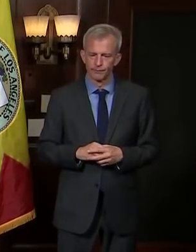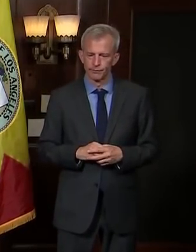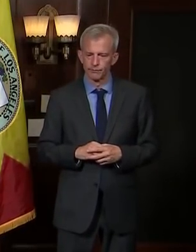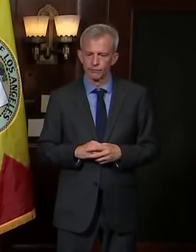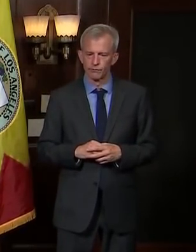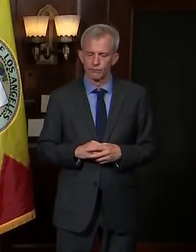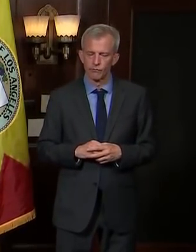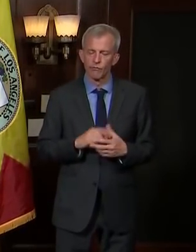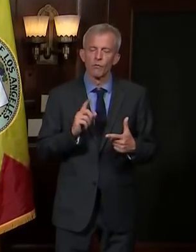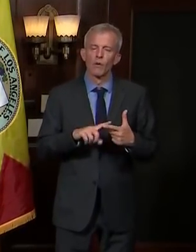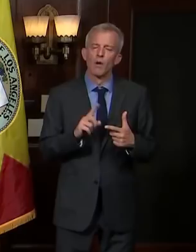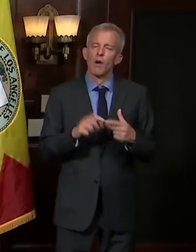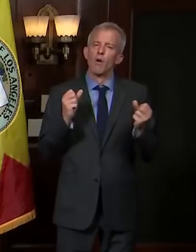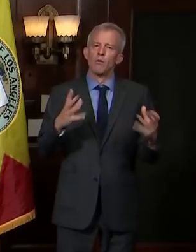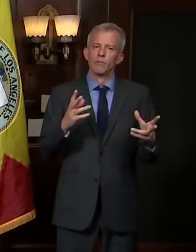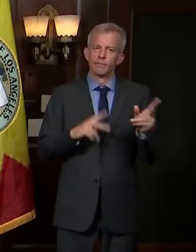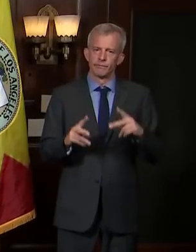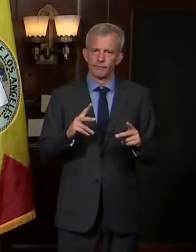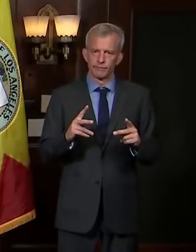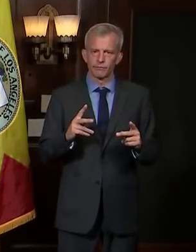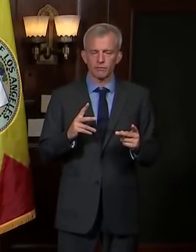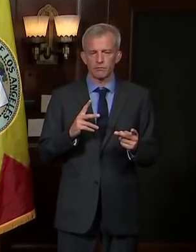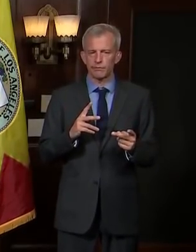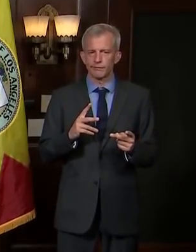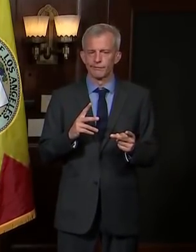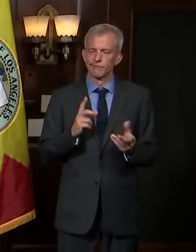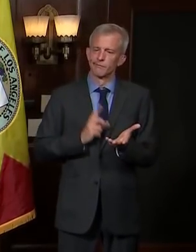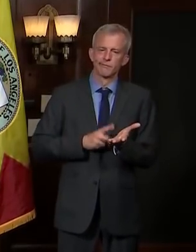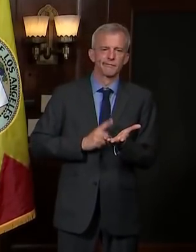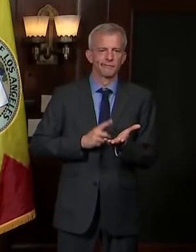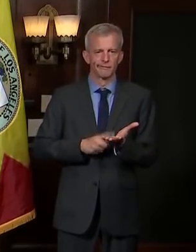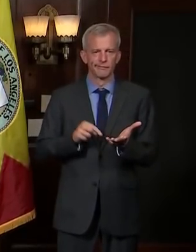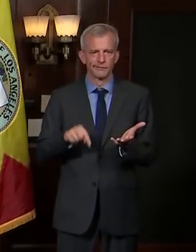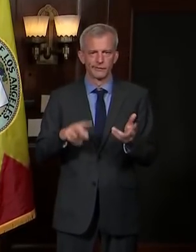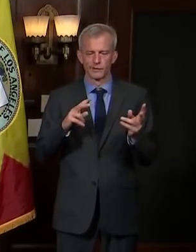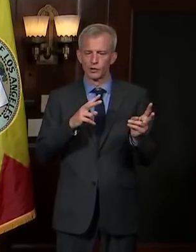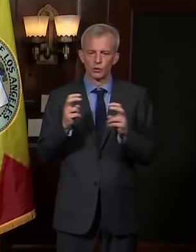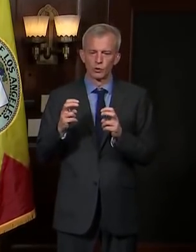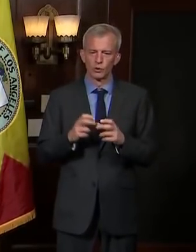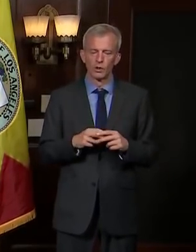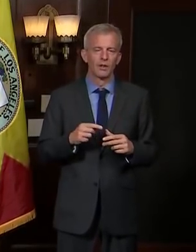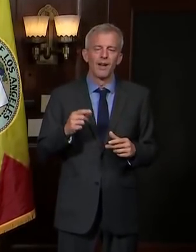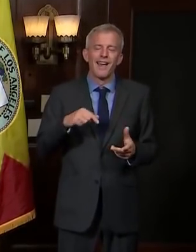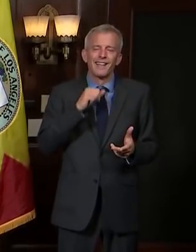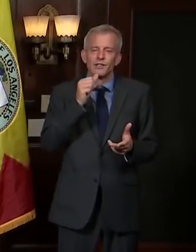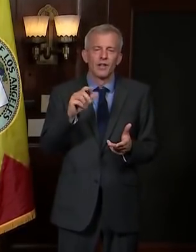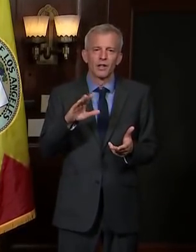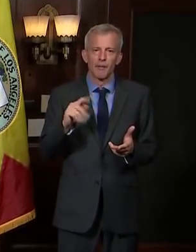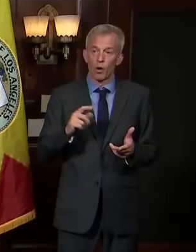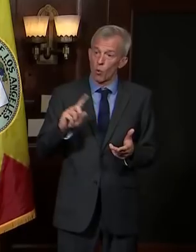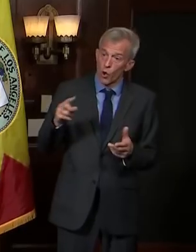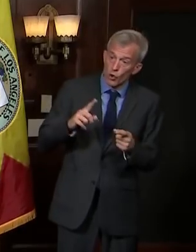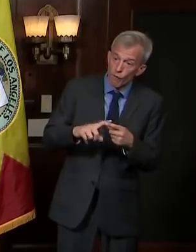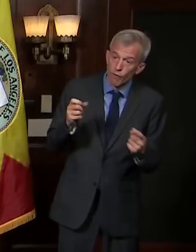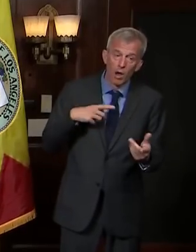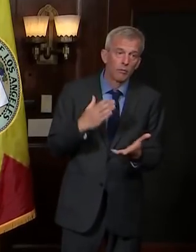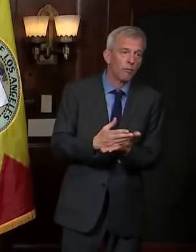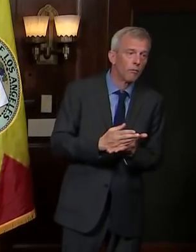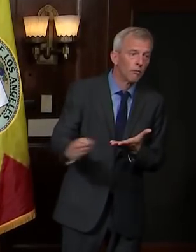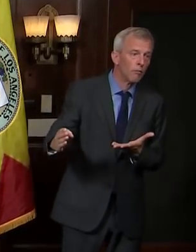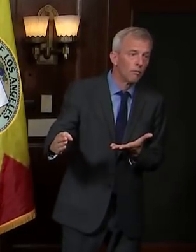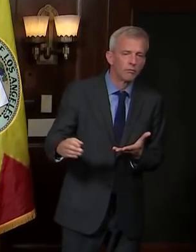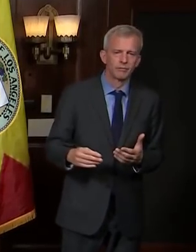people have talked about this. Most experts I talk to say this is not about excluding people from anywhere anymore. Look at every country that's wanted to do